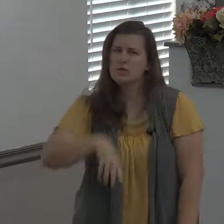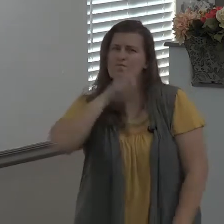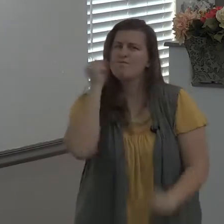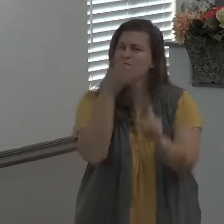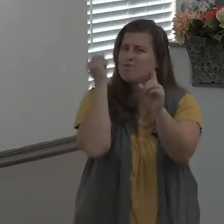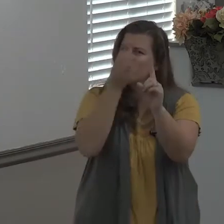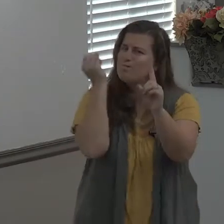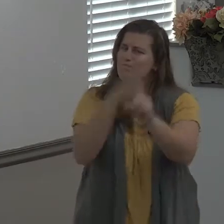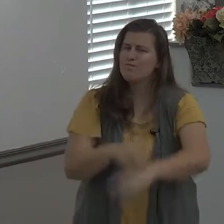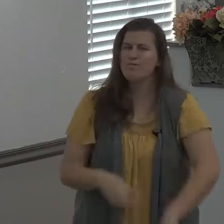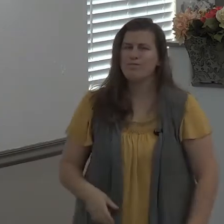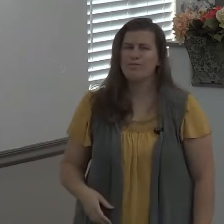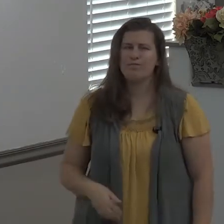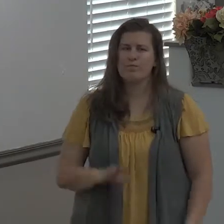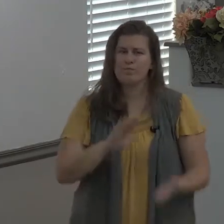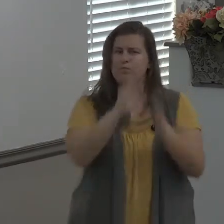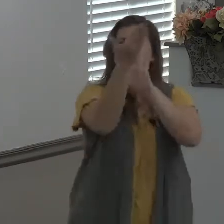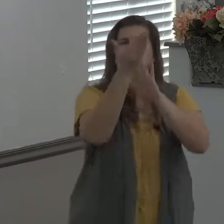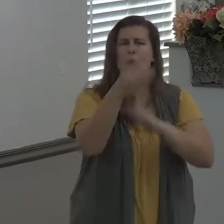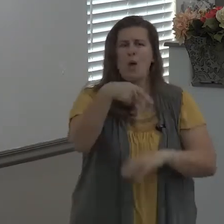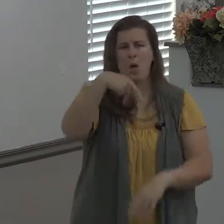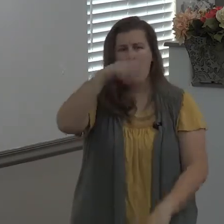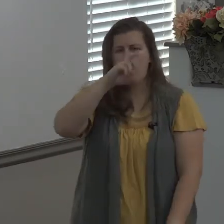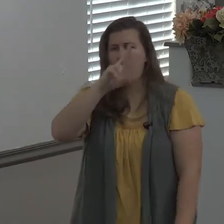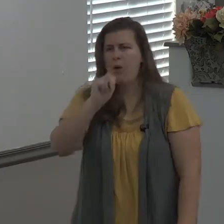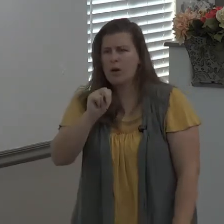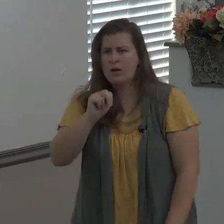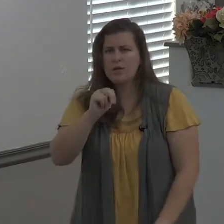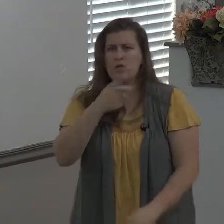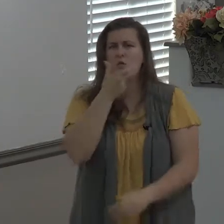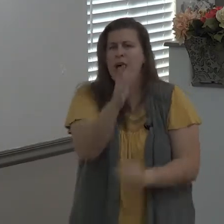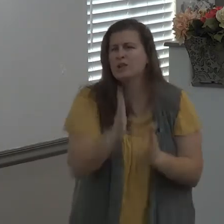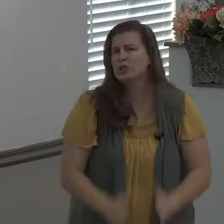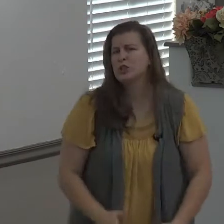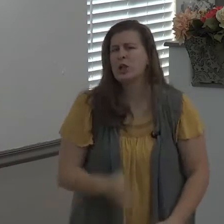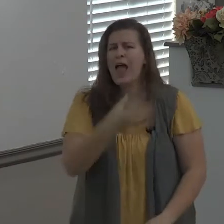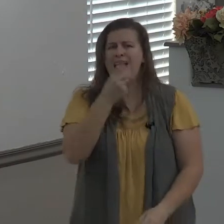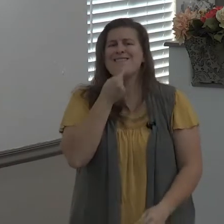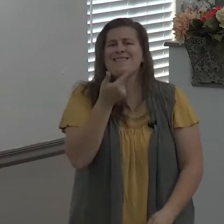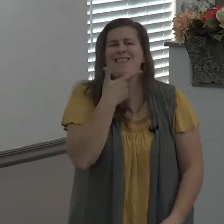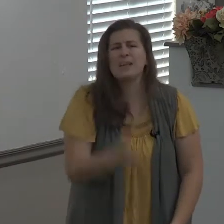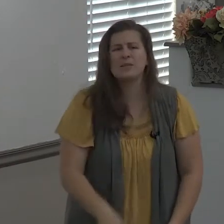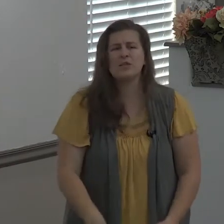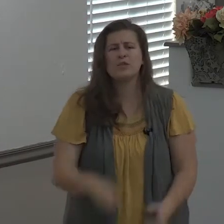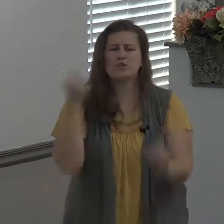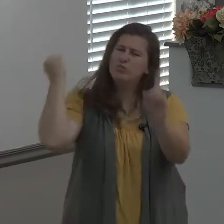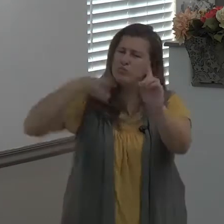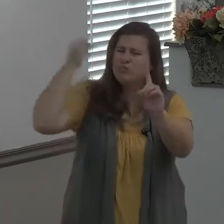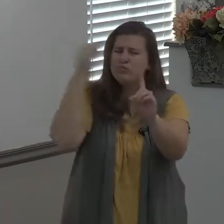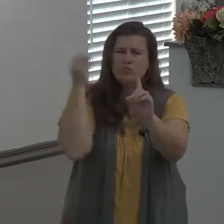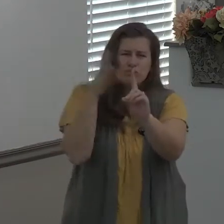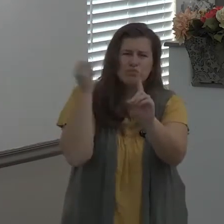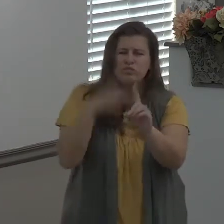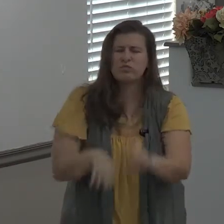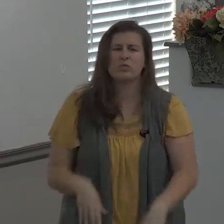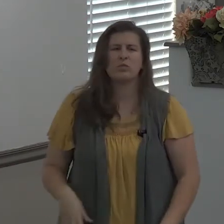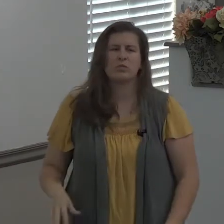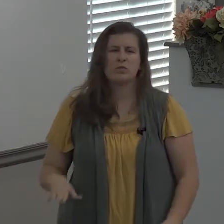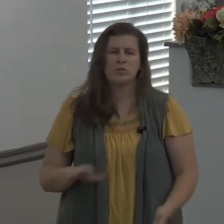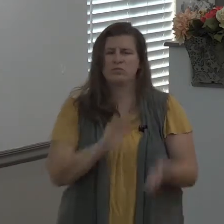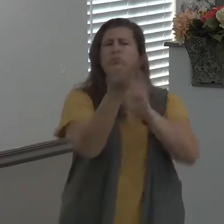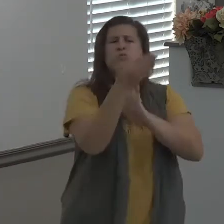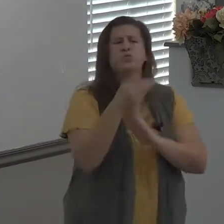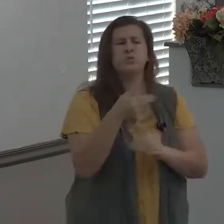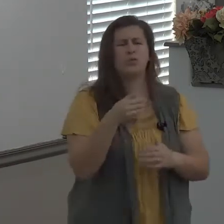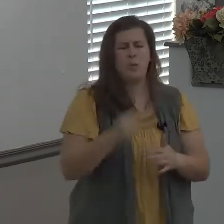some person we think's doing wrong, and man, we want to get in war with him. We'll take the fight to the pornographers and the homosexuals,